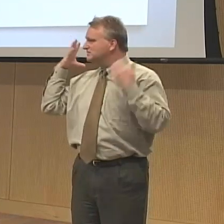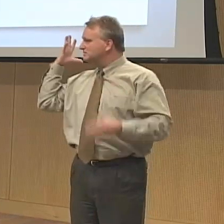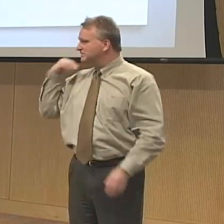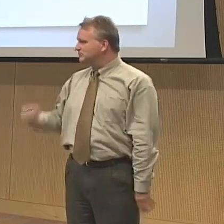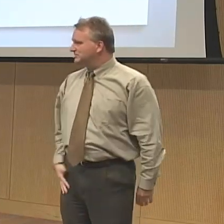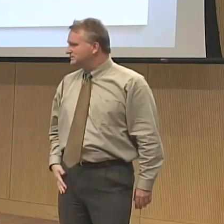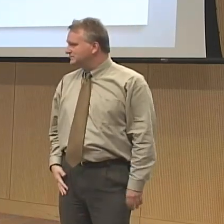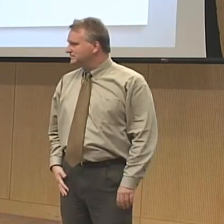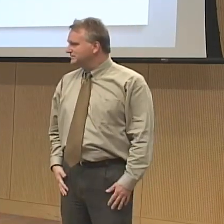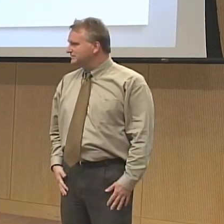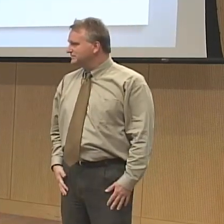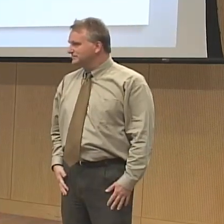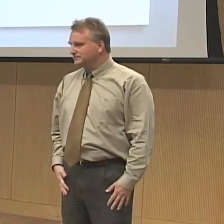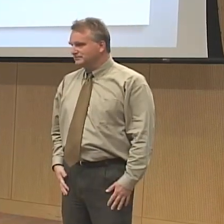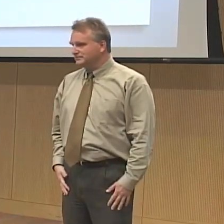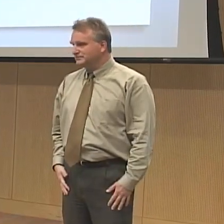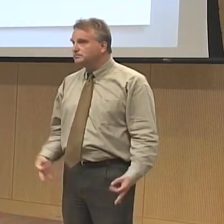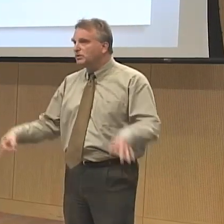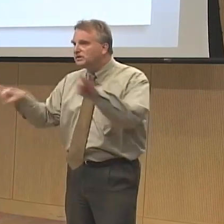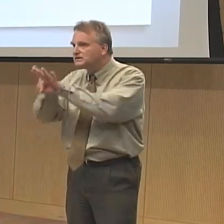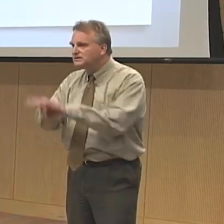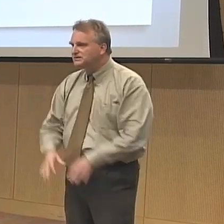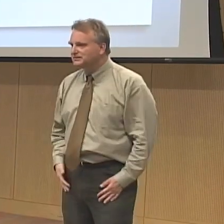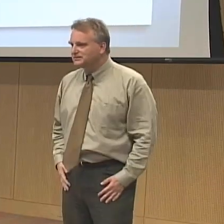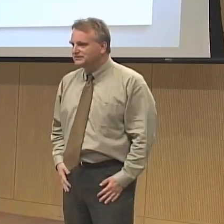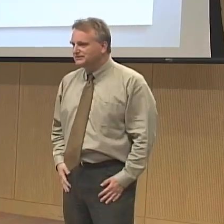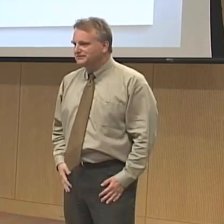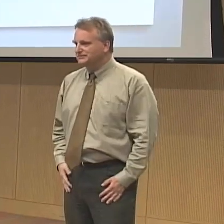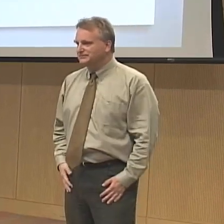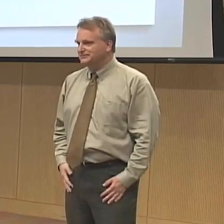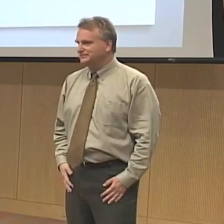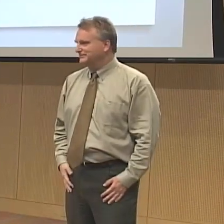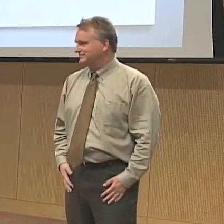unpleasant experience. And that is important.